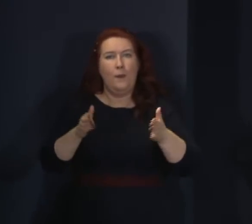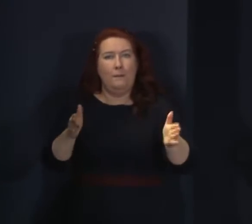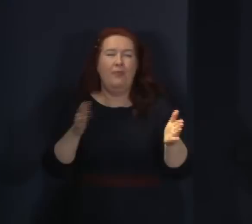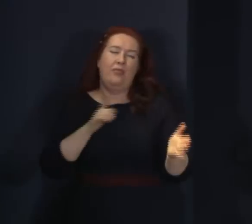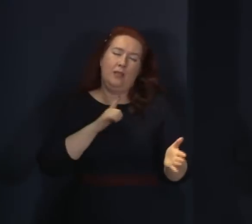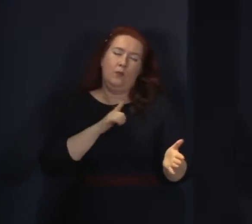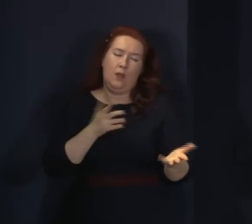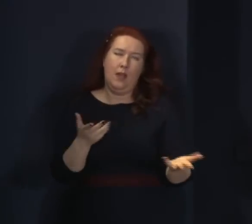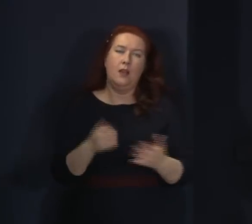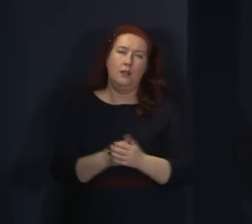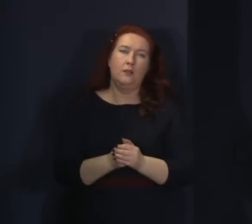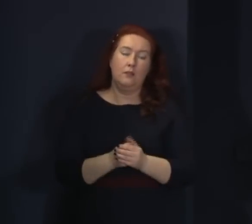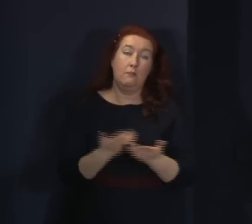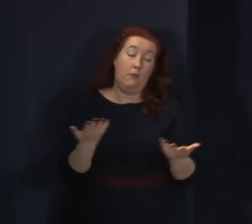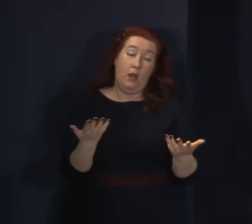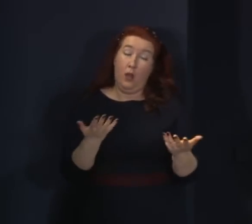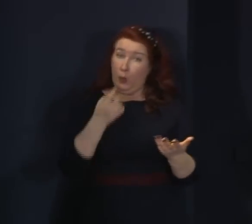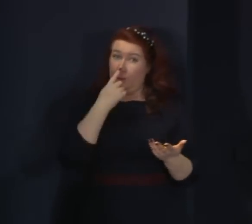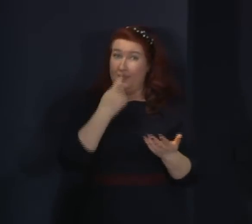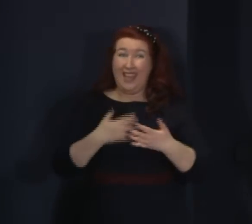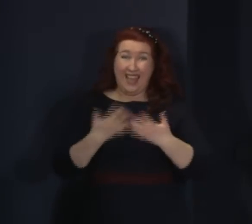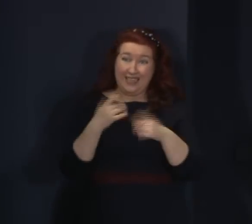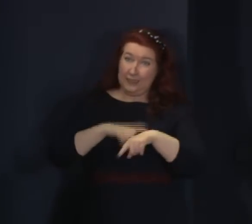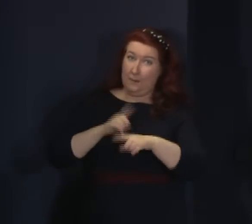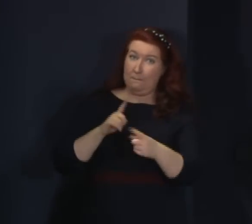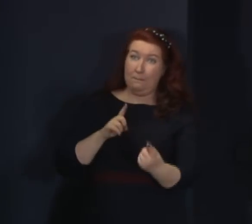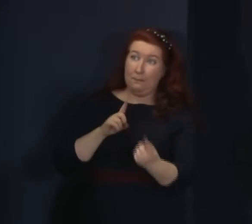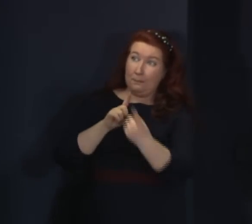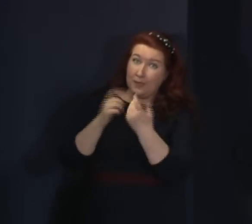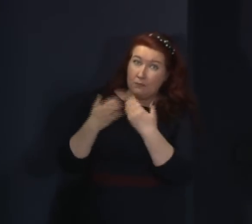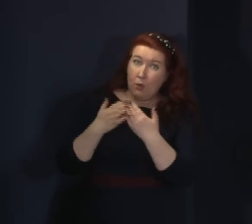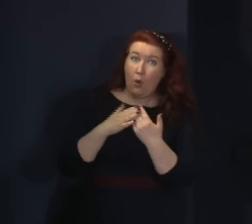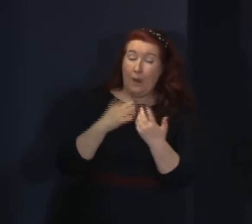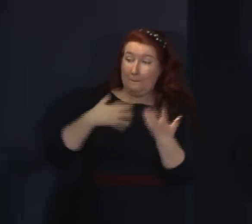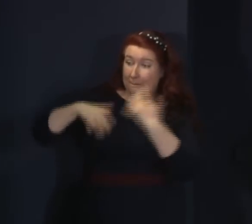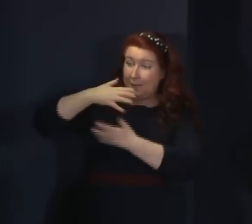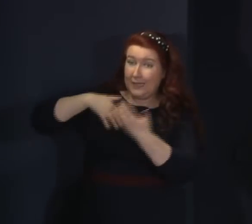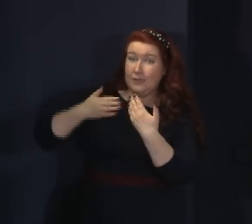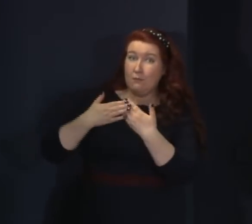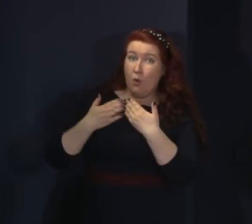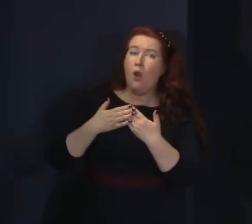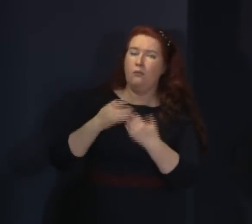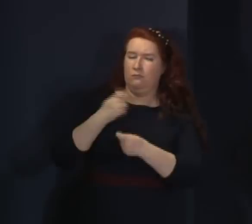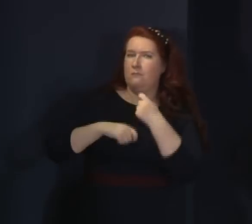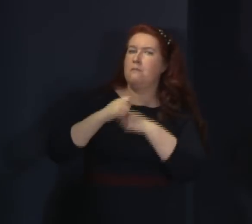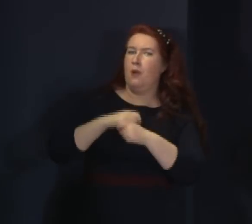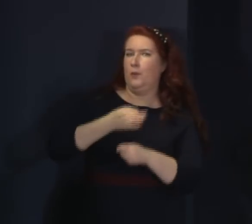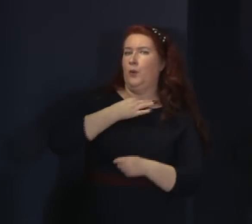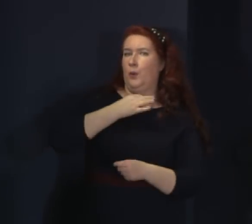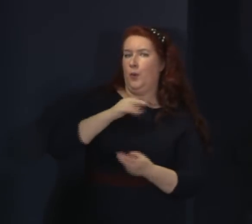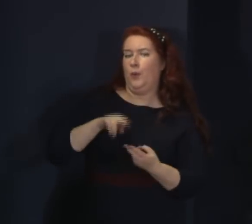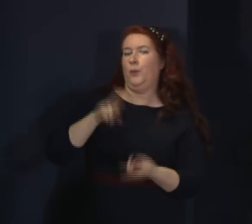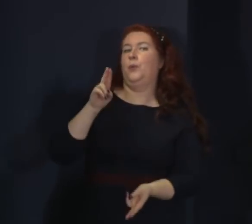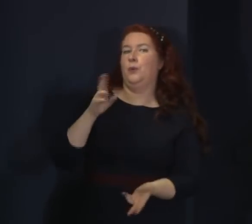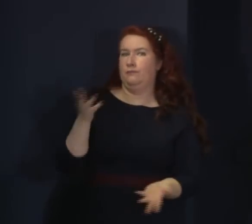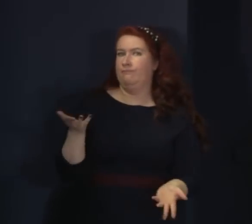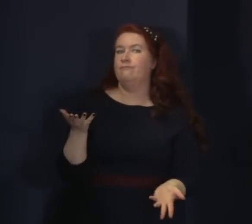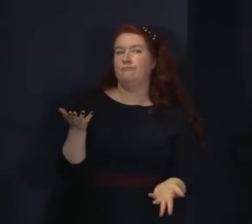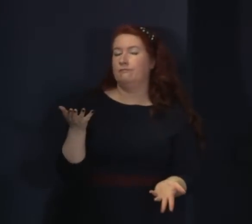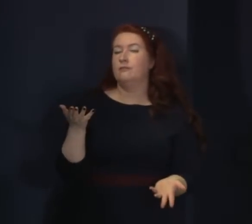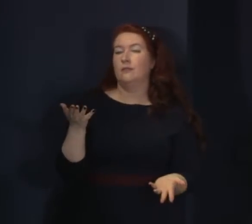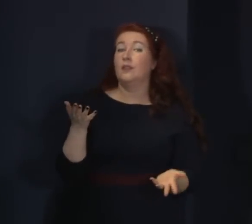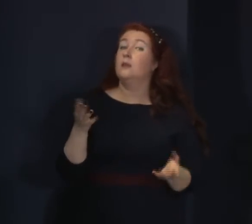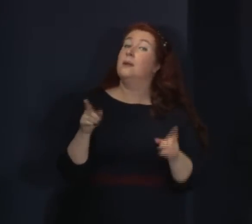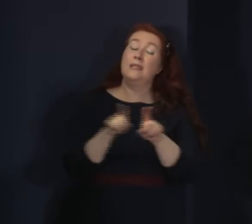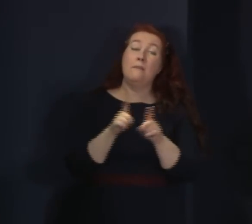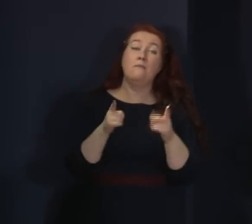But it's inevitable that each one of these changes begins to exert just that little bit more pressure up the way in R, just as